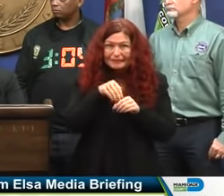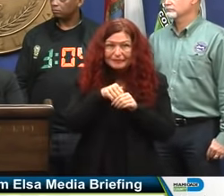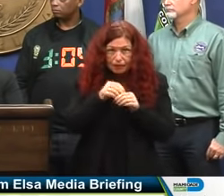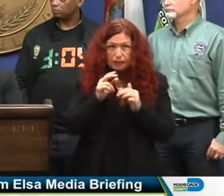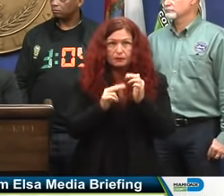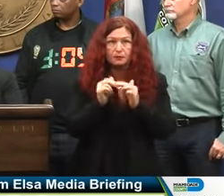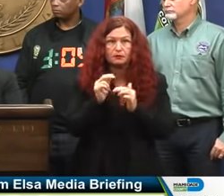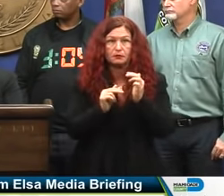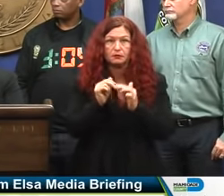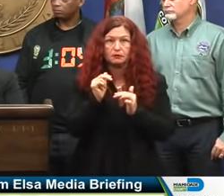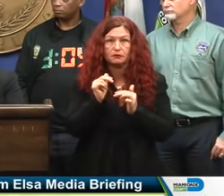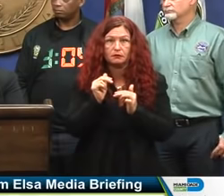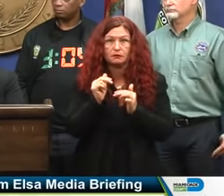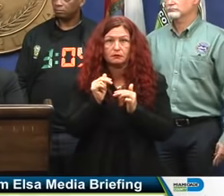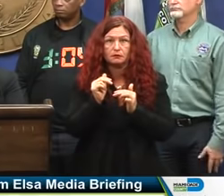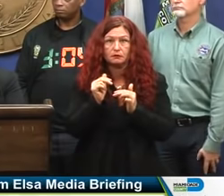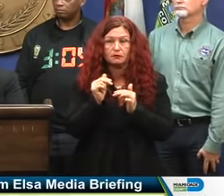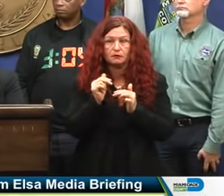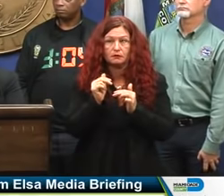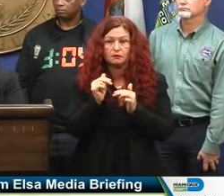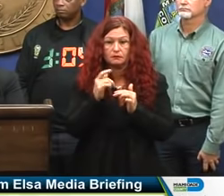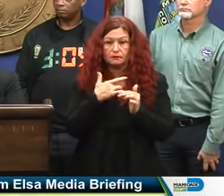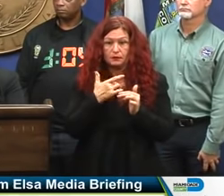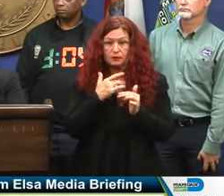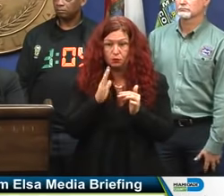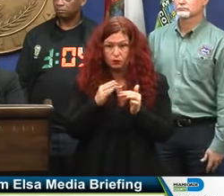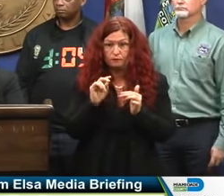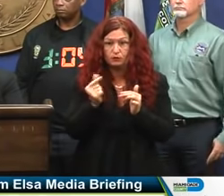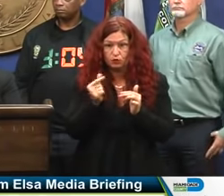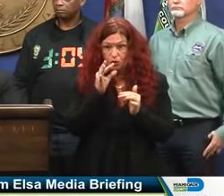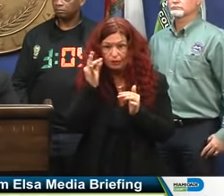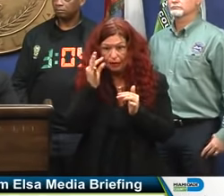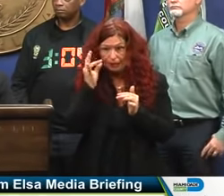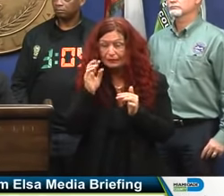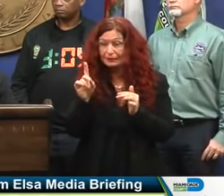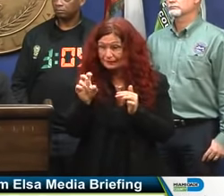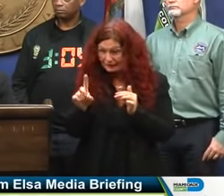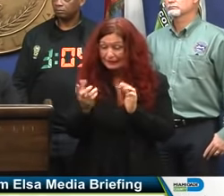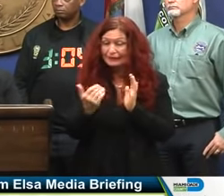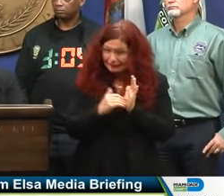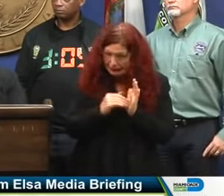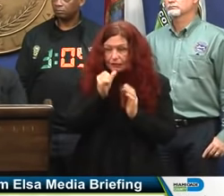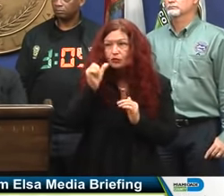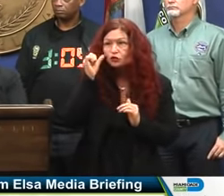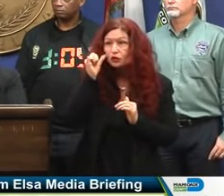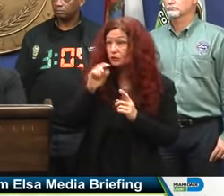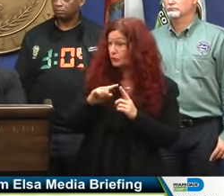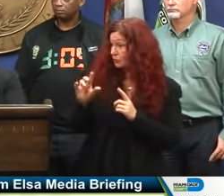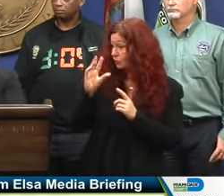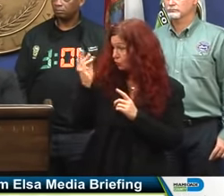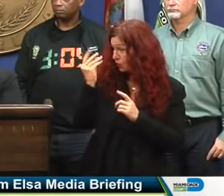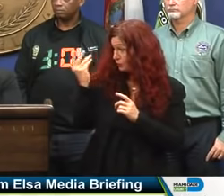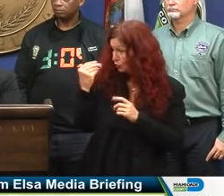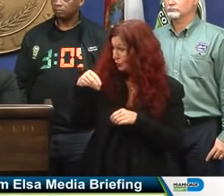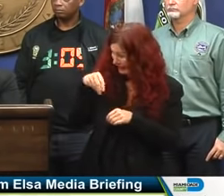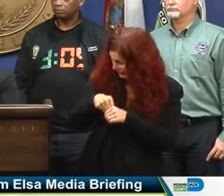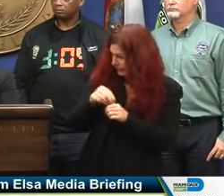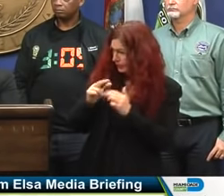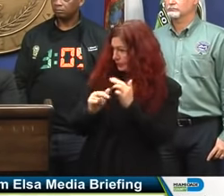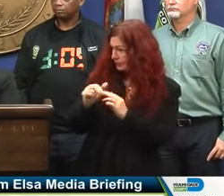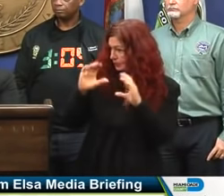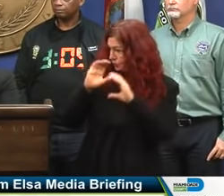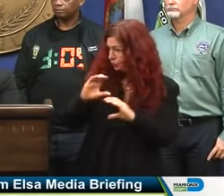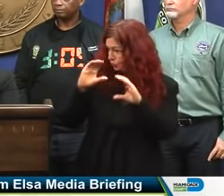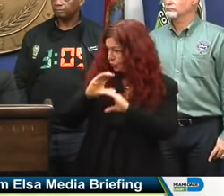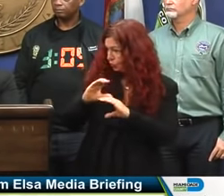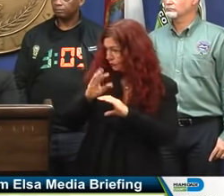those units that had been indicated might have pets and searching very thoroughly. So rescue personnel was sent into that building to look for pets